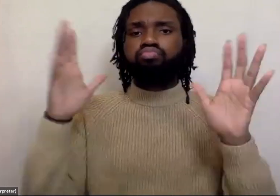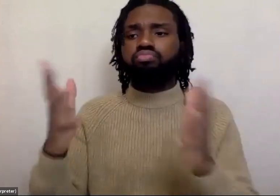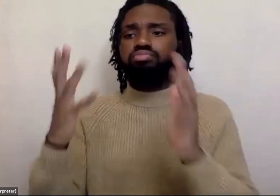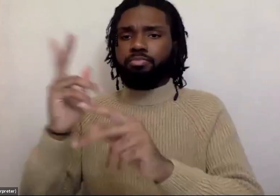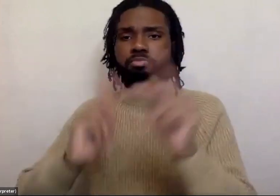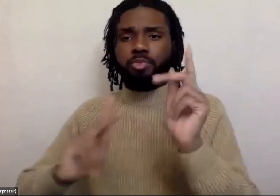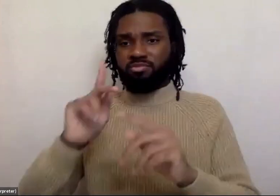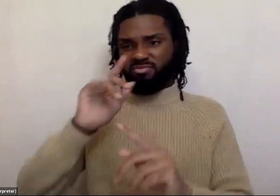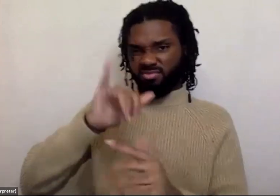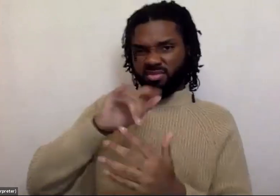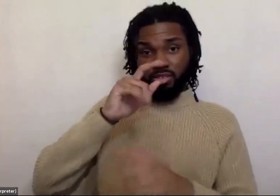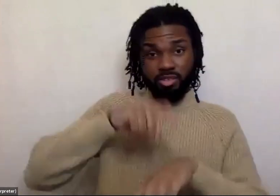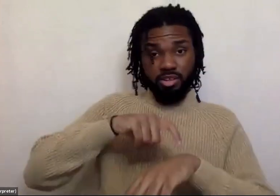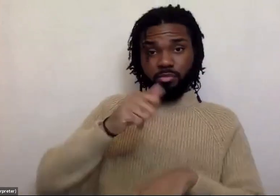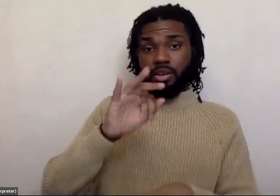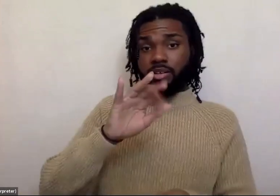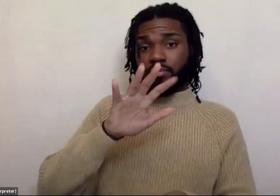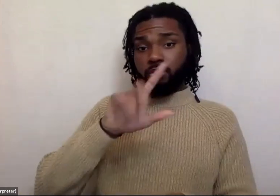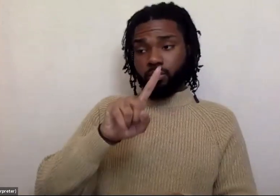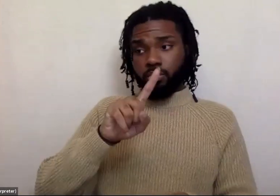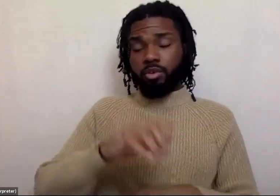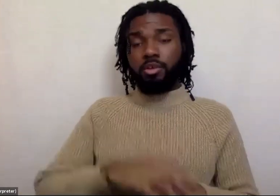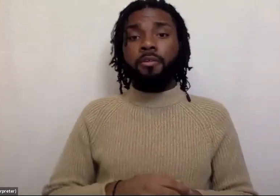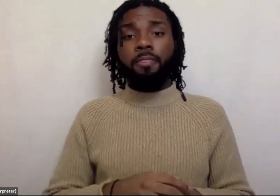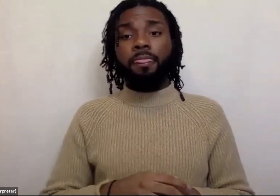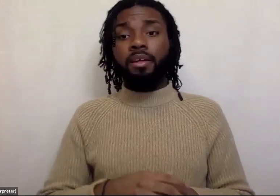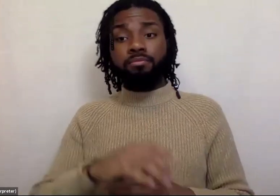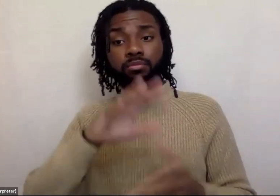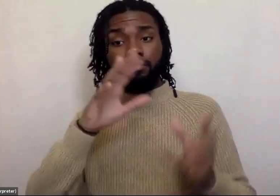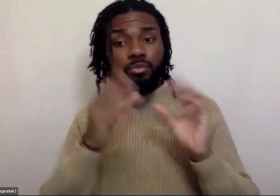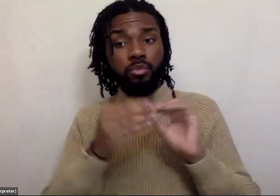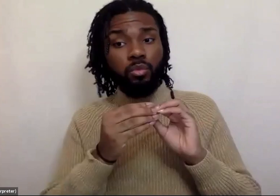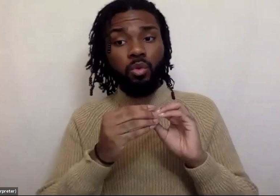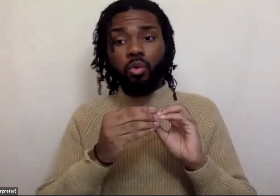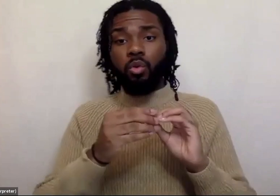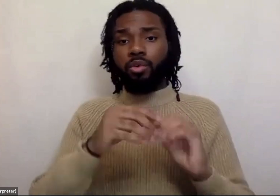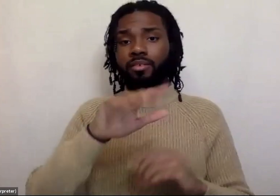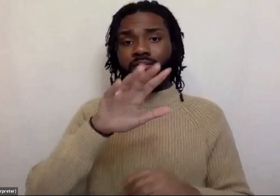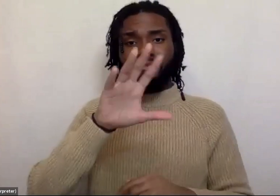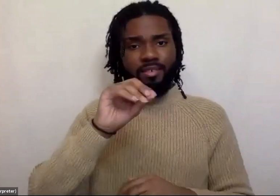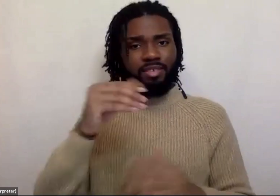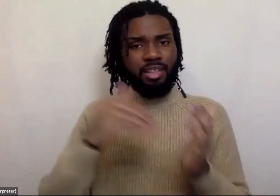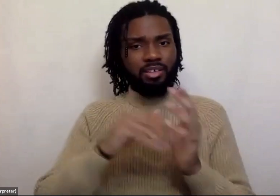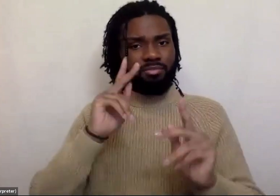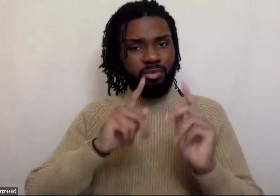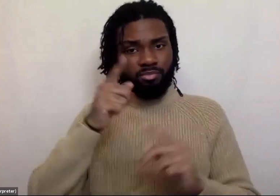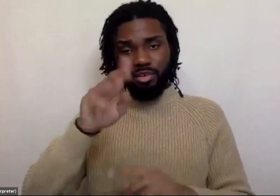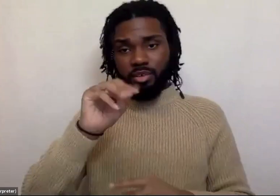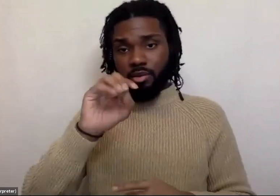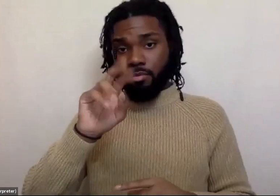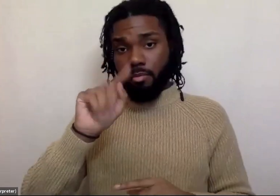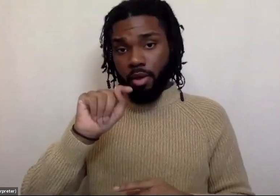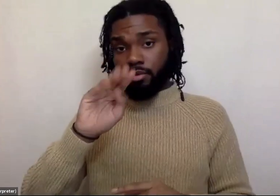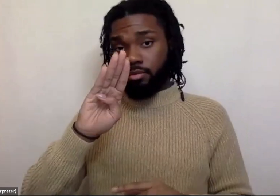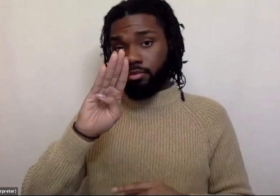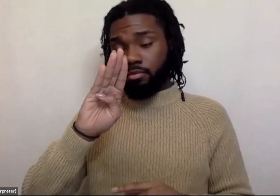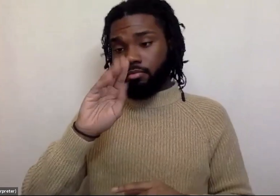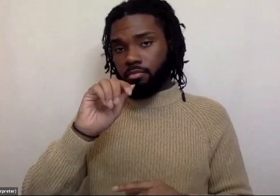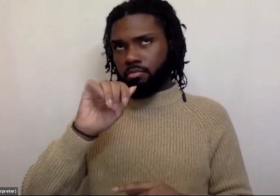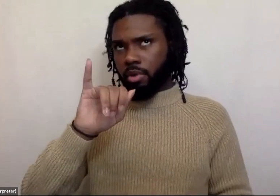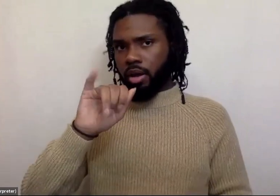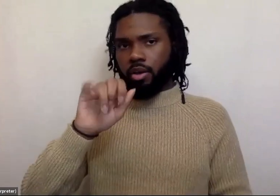1951. They had a meeting of 15,000 Black folks in Mount Bayou, Mississippi. I couldn't believe it, but that's another